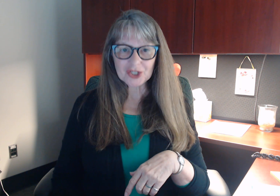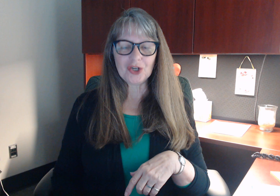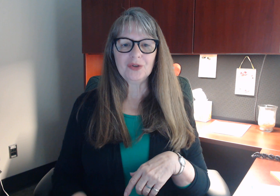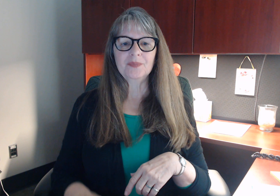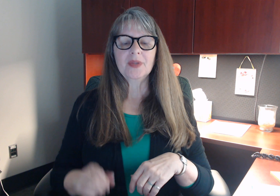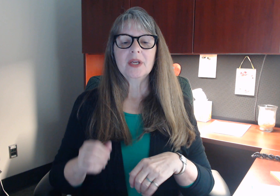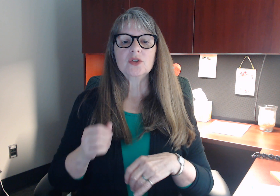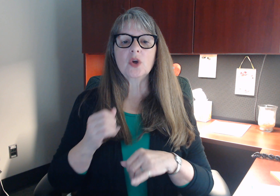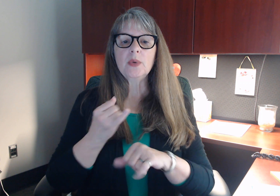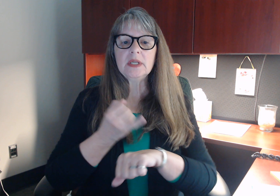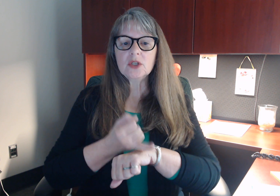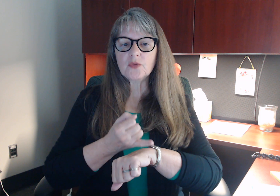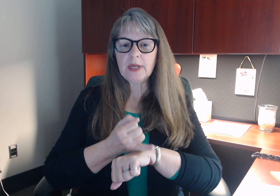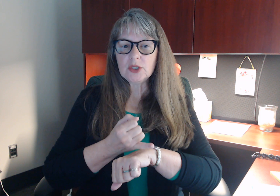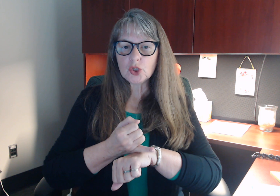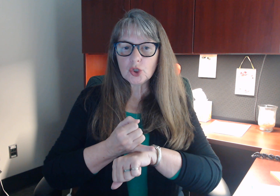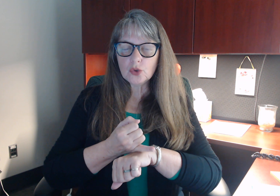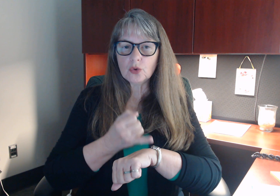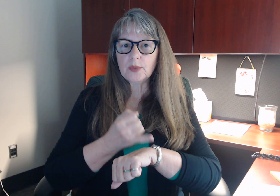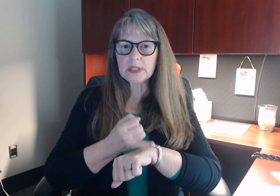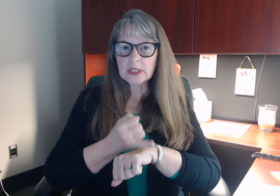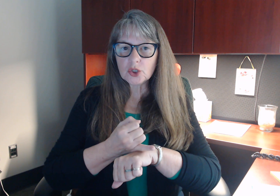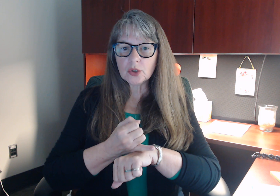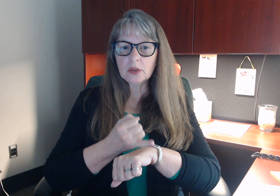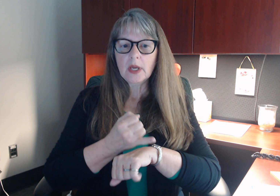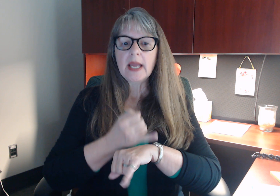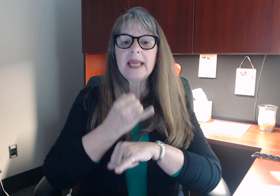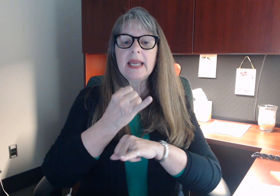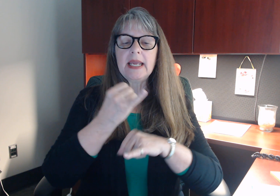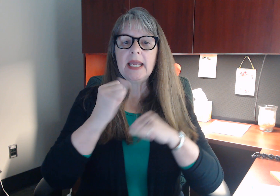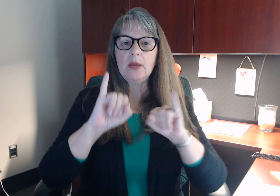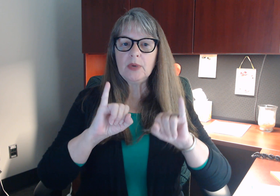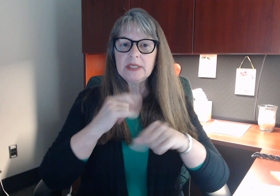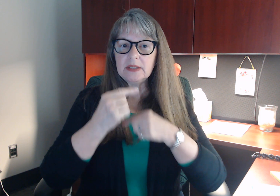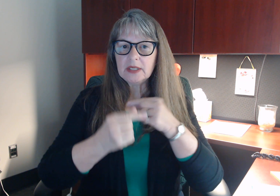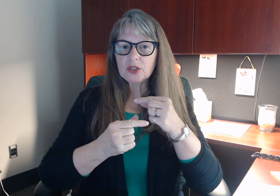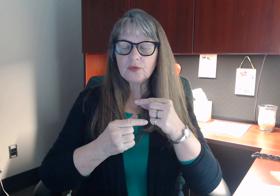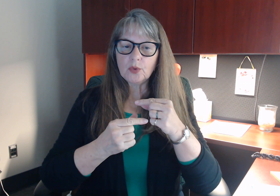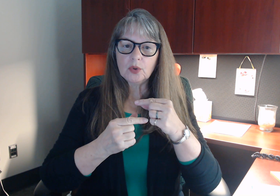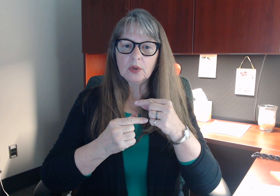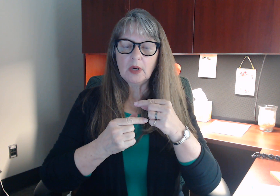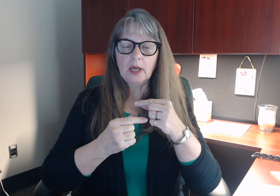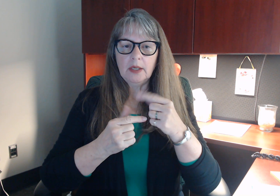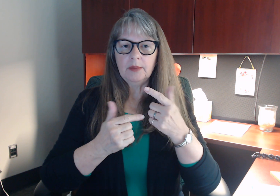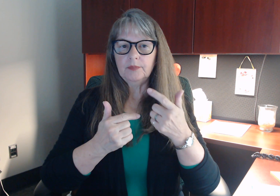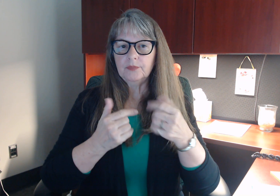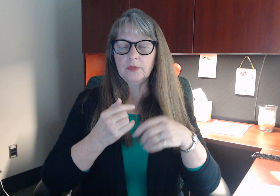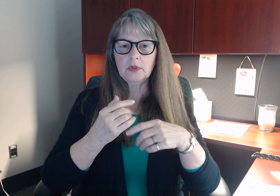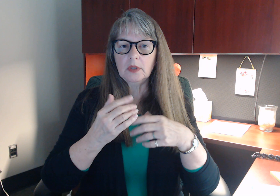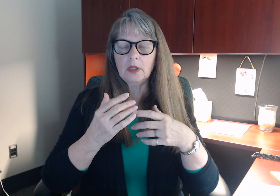International. So we did this for institute or residential, and we did this for